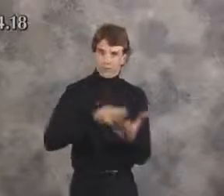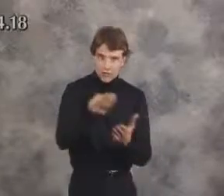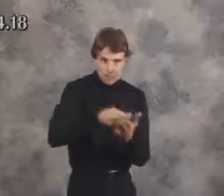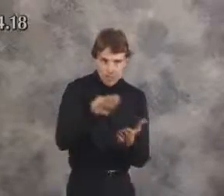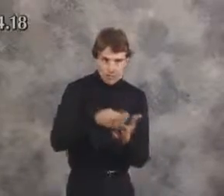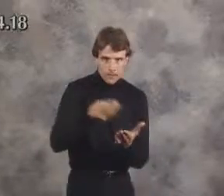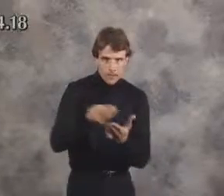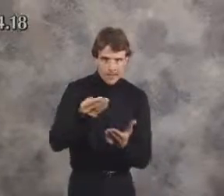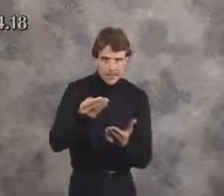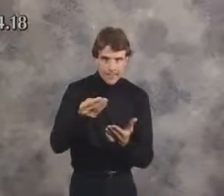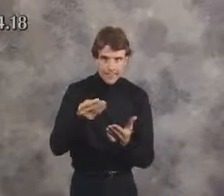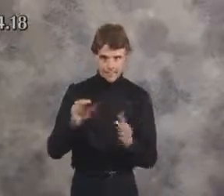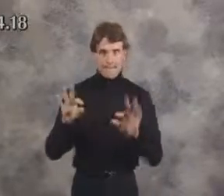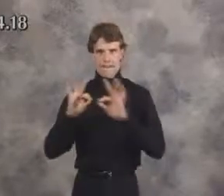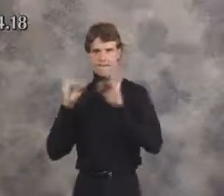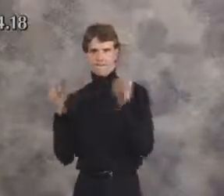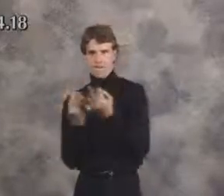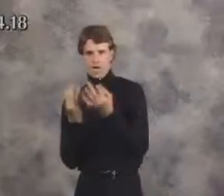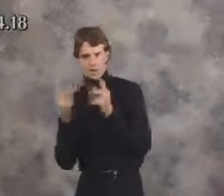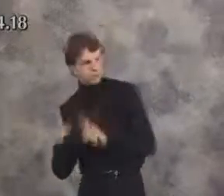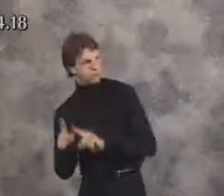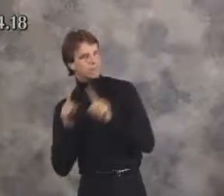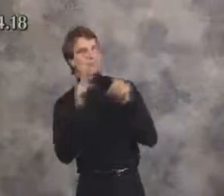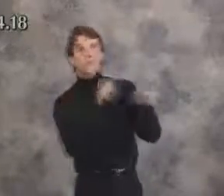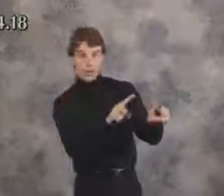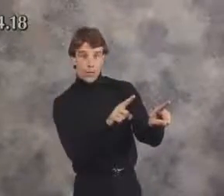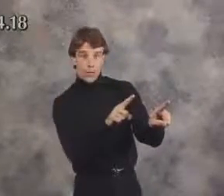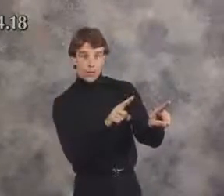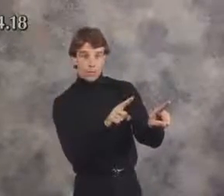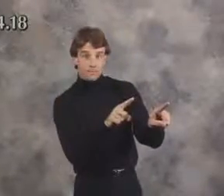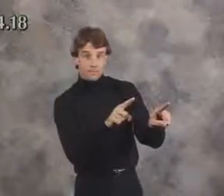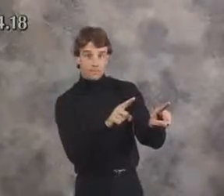A family went grocery shopping.